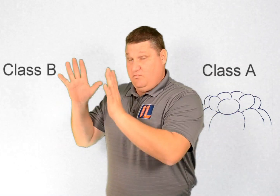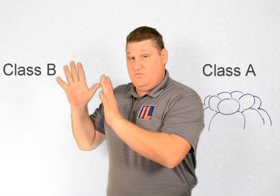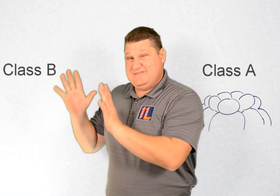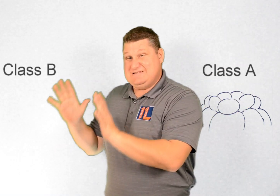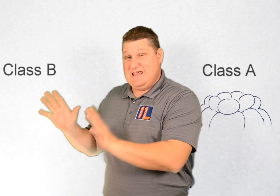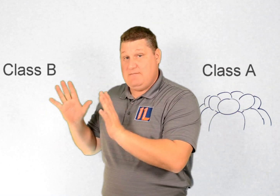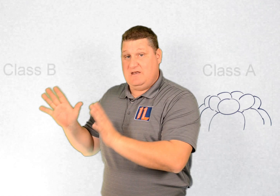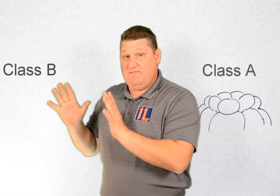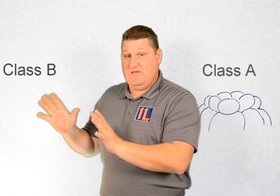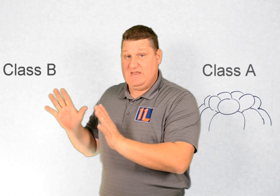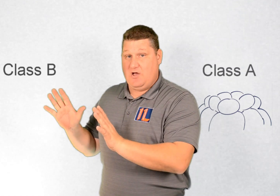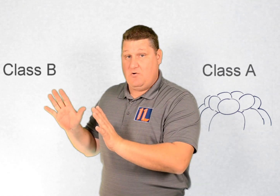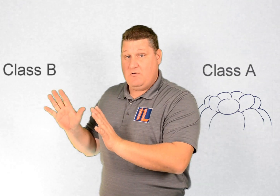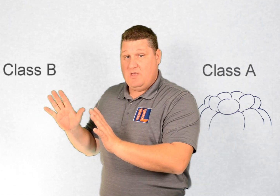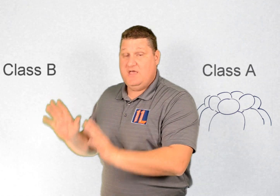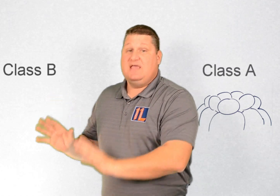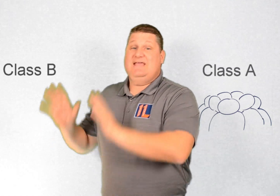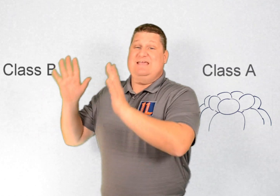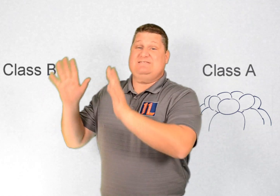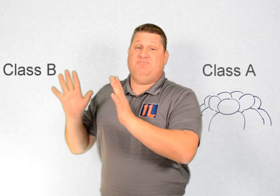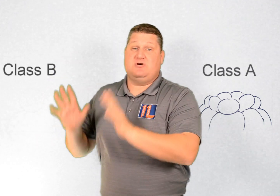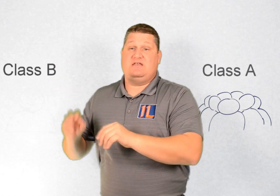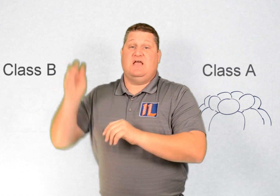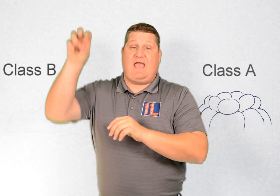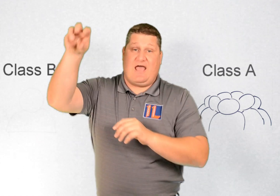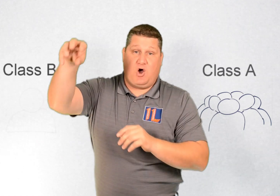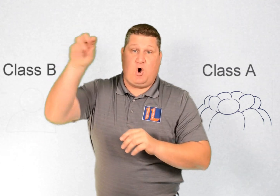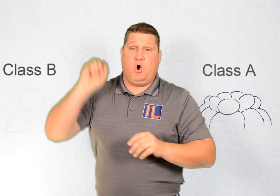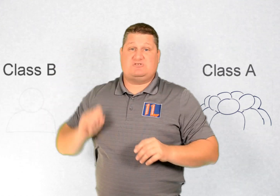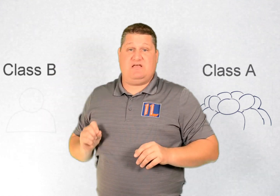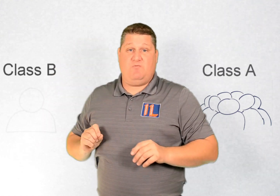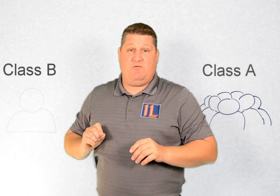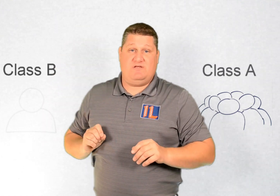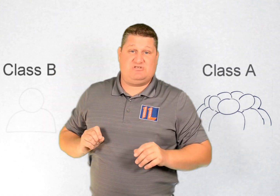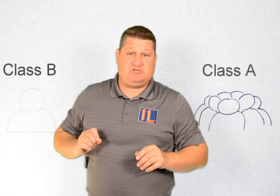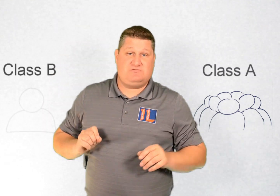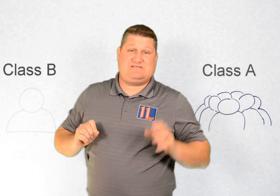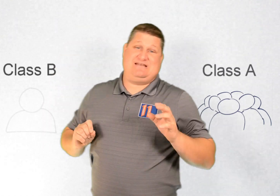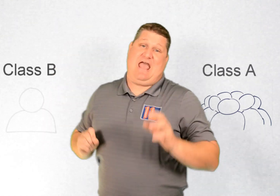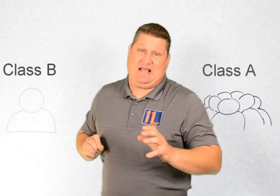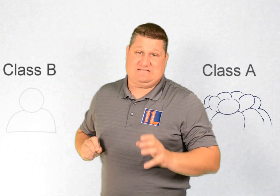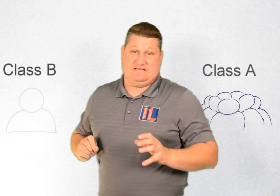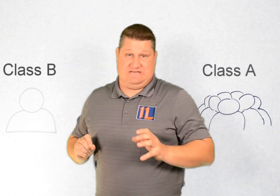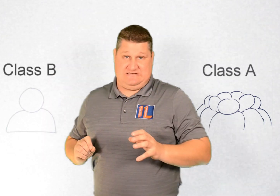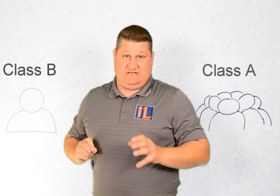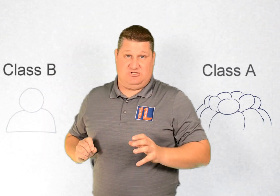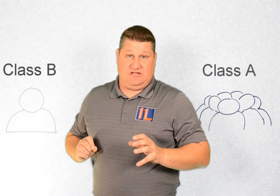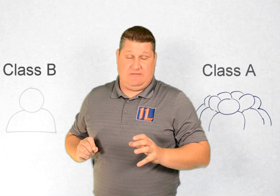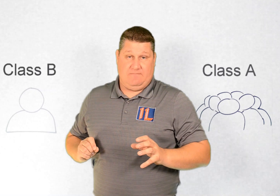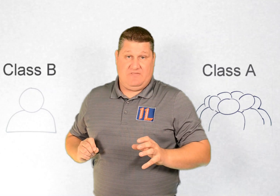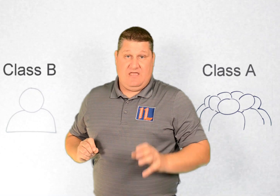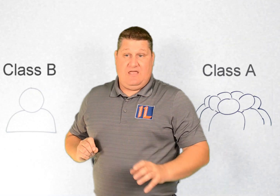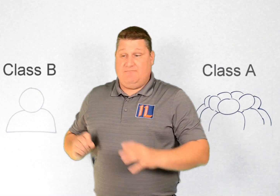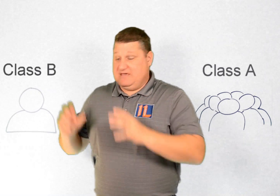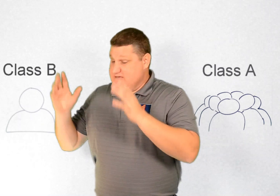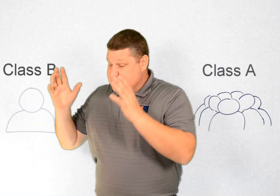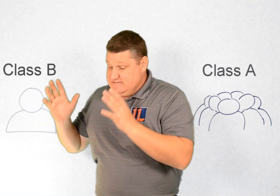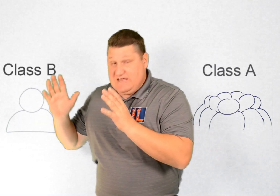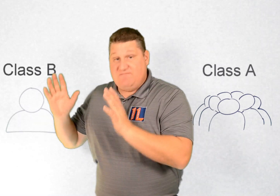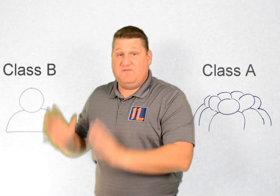the 10-minute video is put somewhere where the students can access it digitally. Because it's a